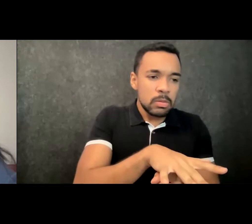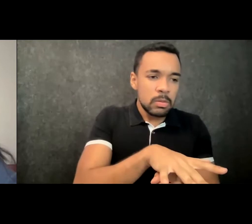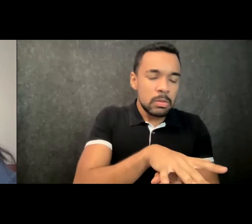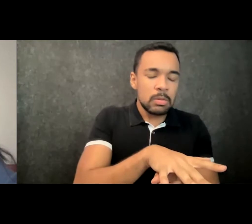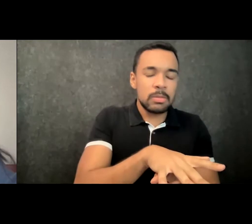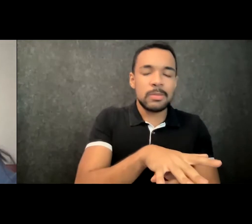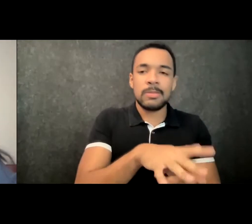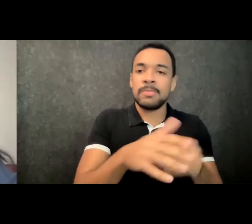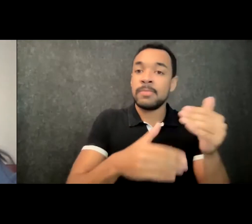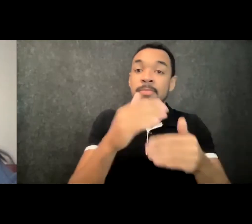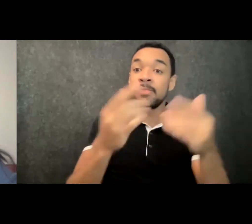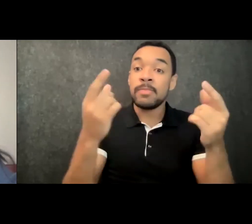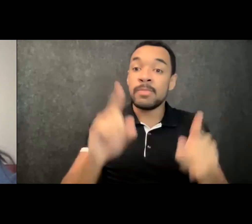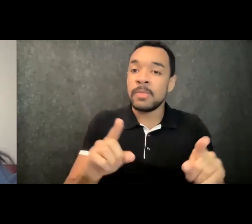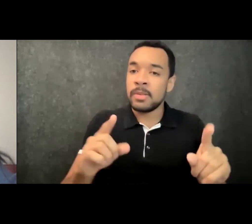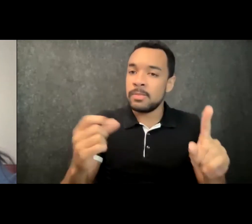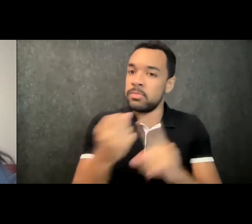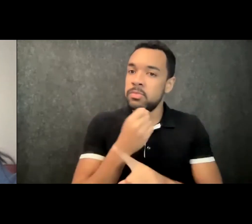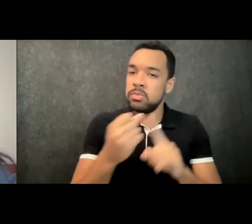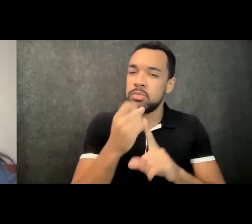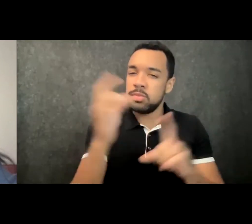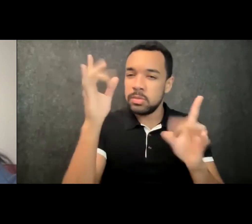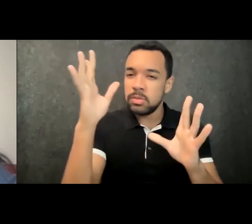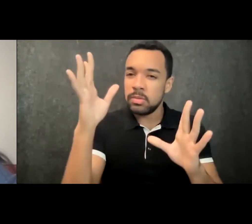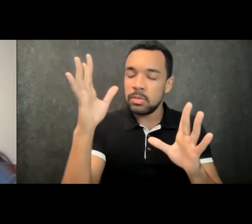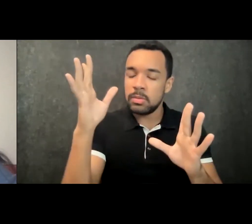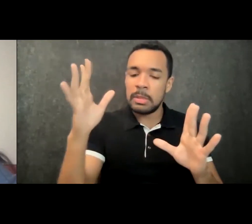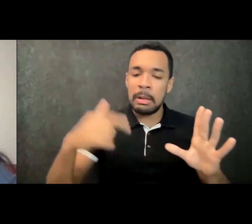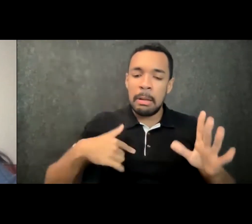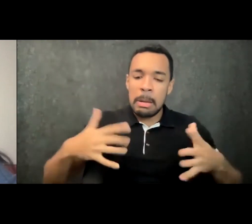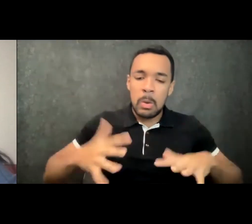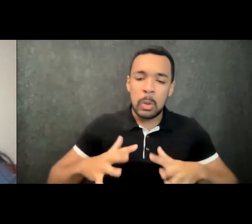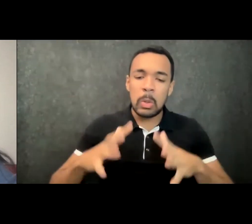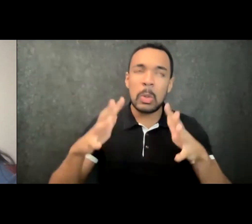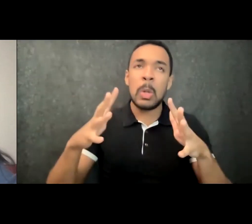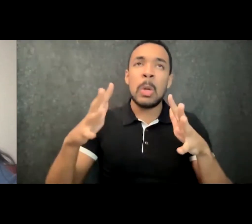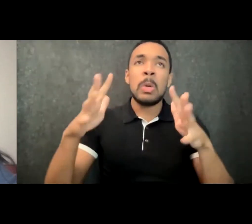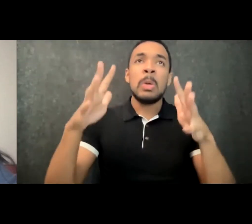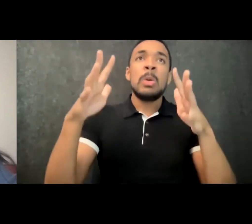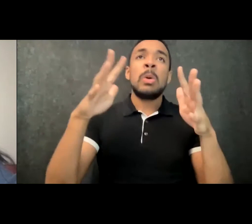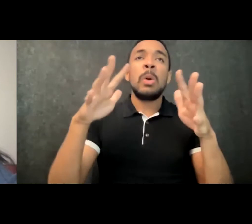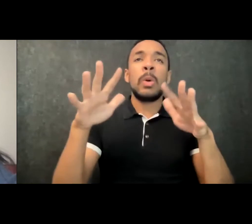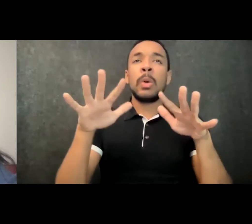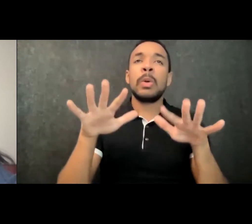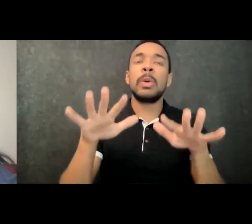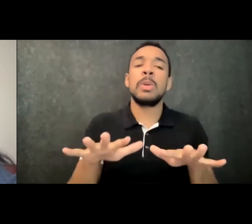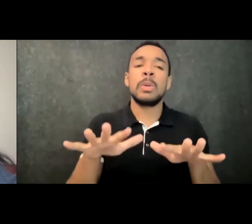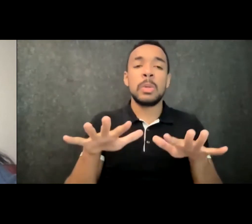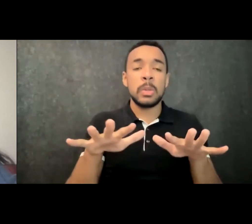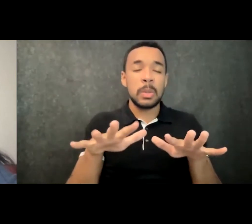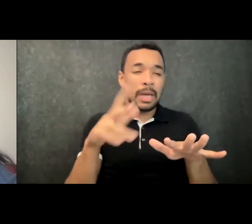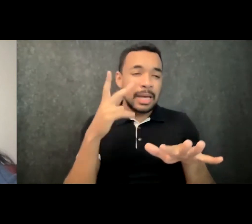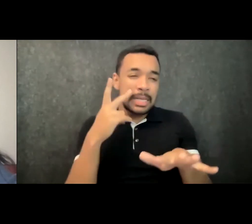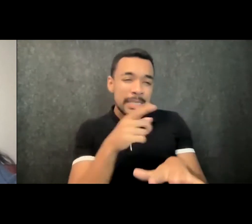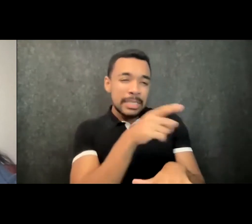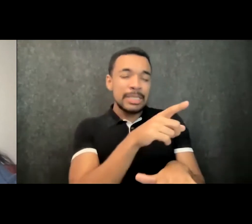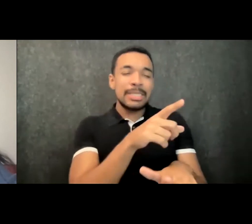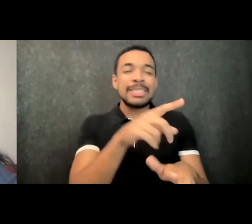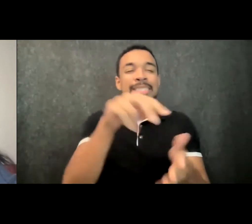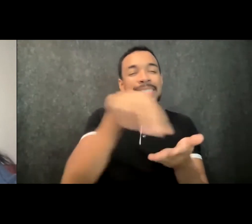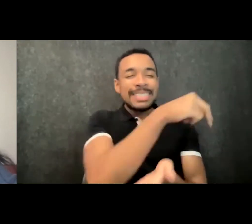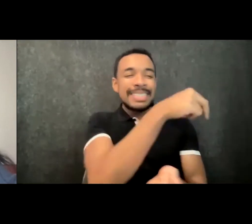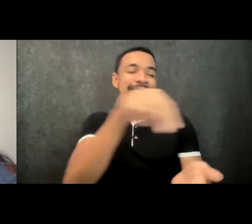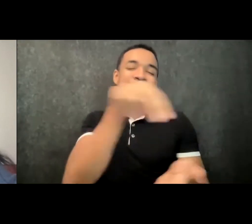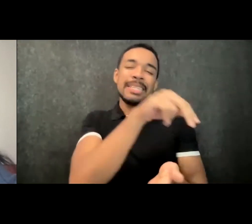My nerves and warm joints slow me down. She dances in the clover-filled grass. She can